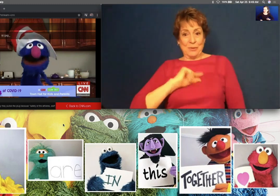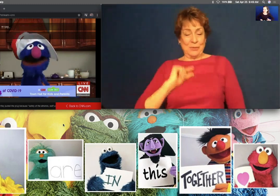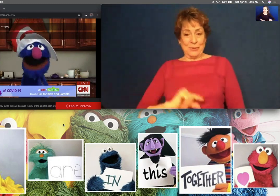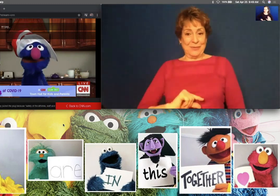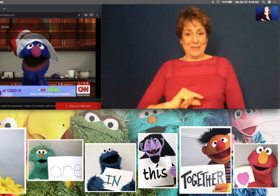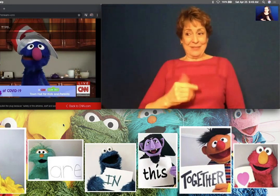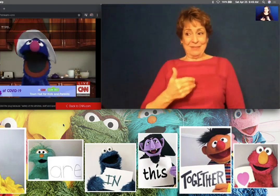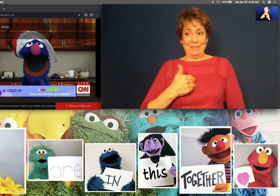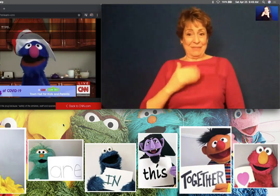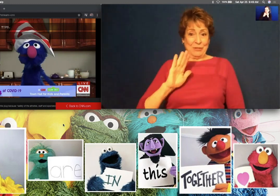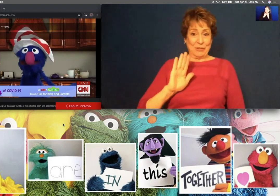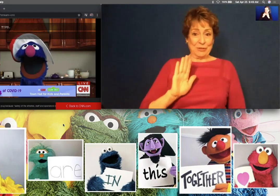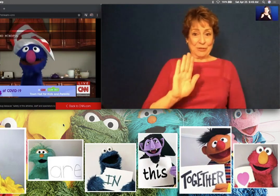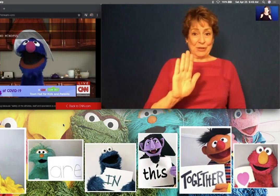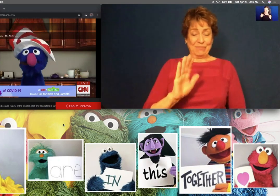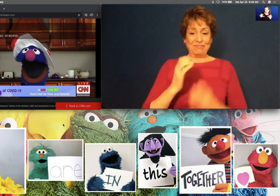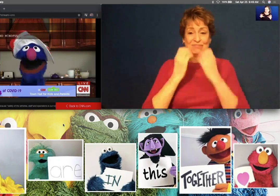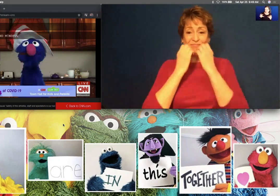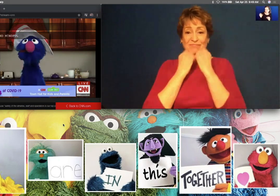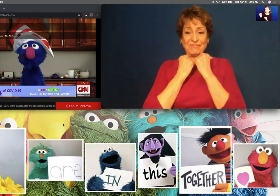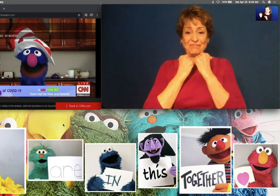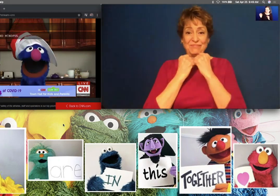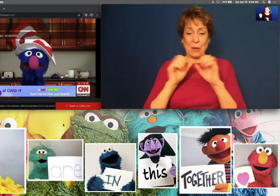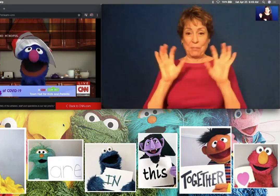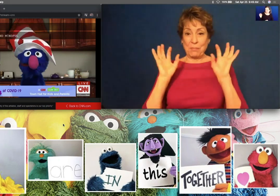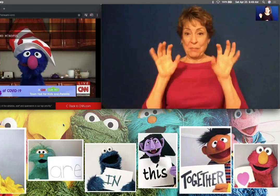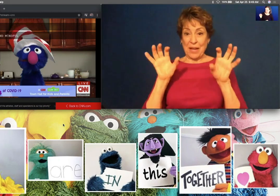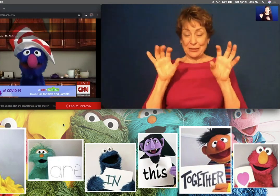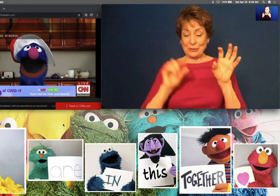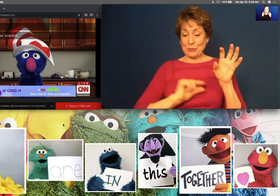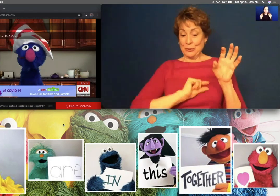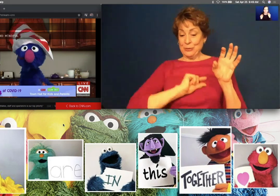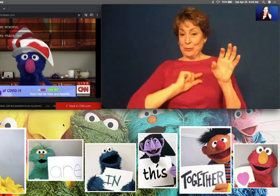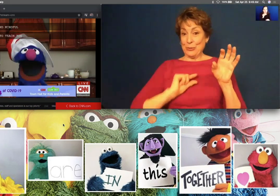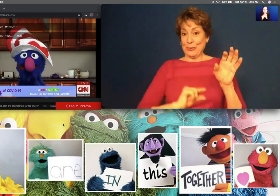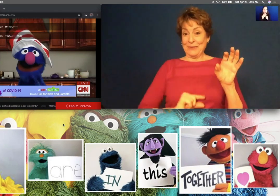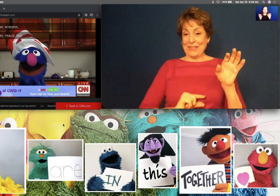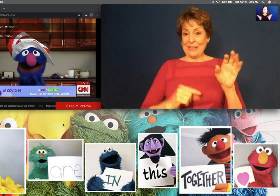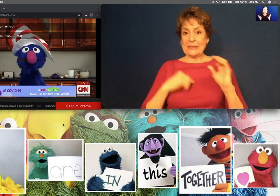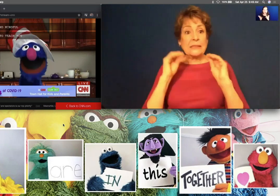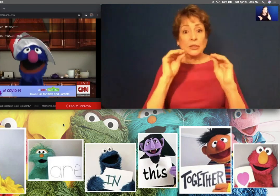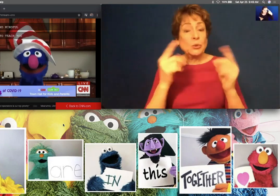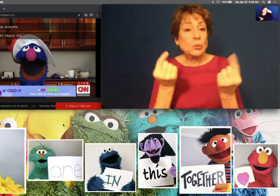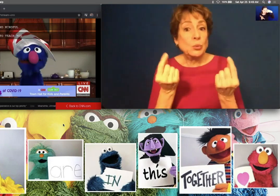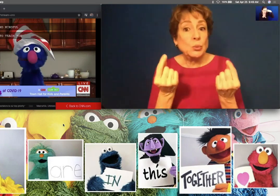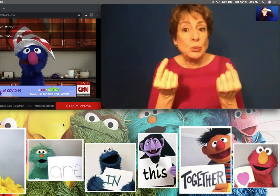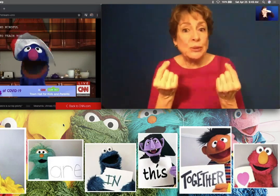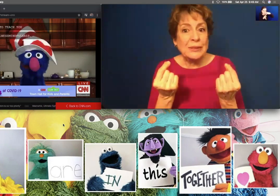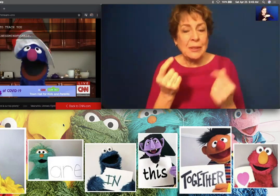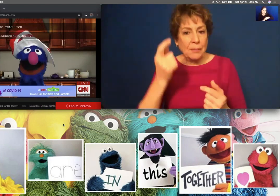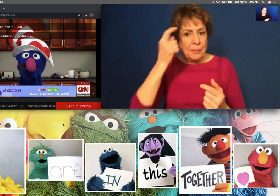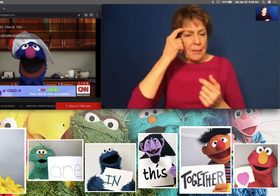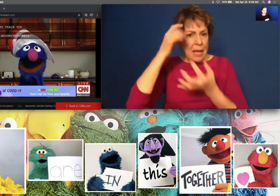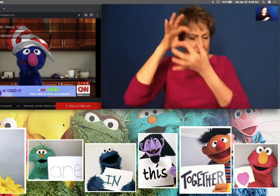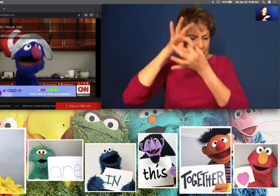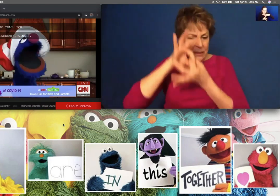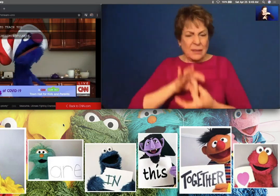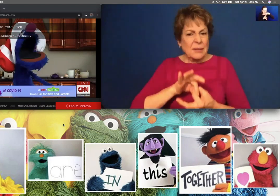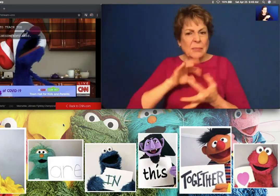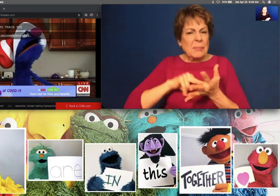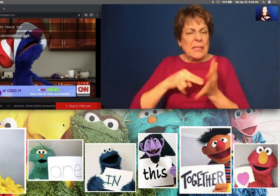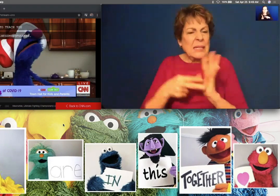Hello, everybody! It is I, your cute and mindful monster, Grover, here to teach you all